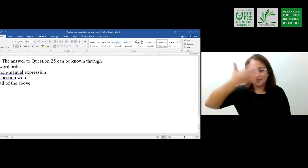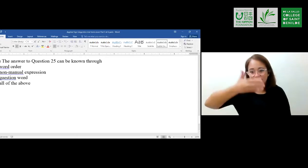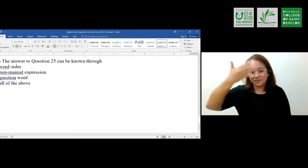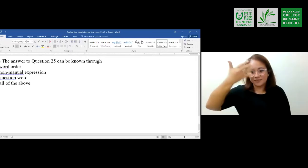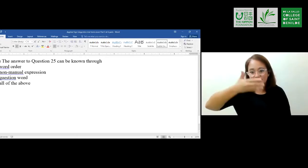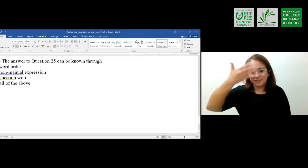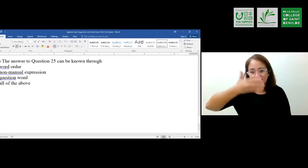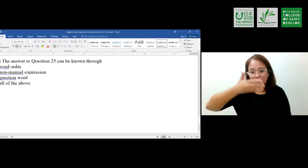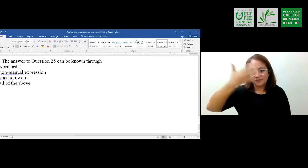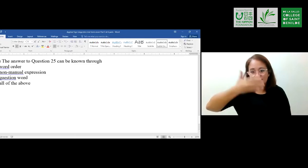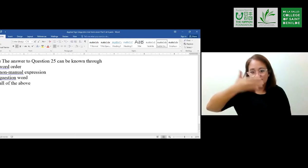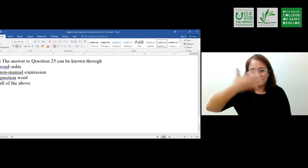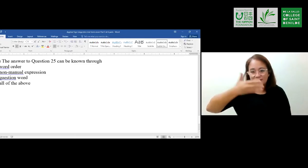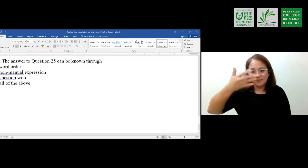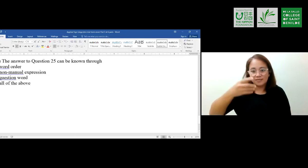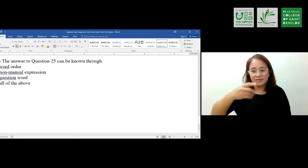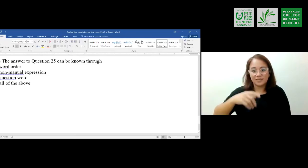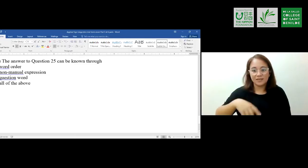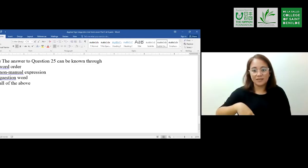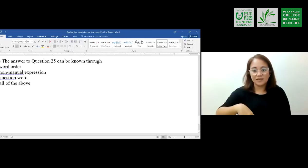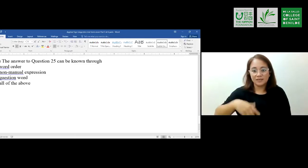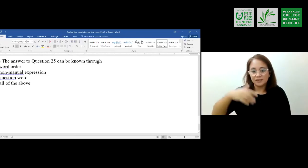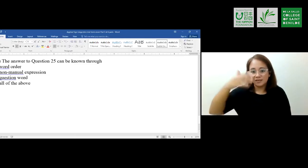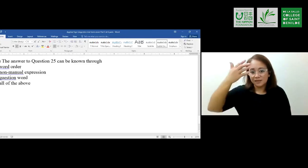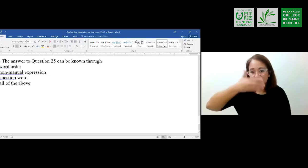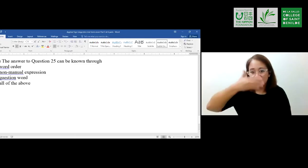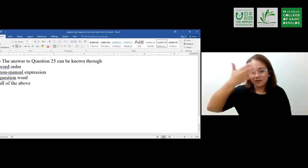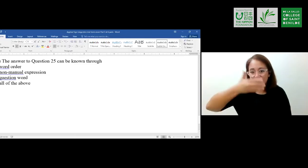Watch TV continuously.